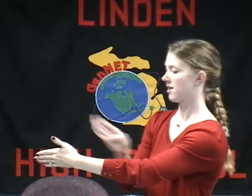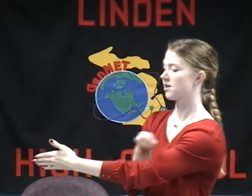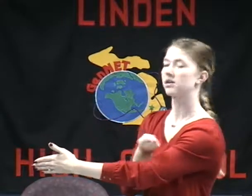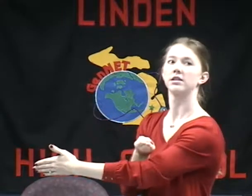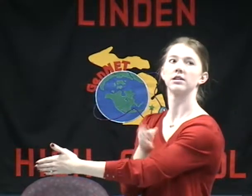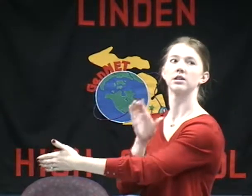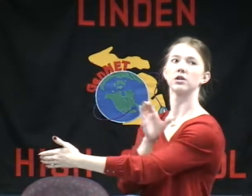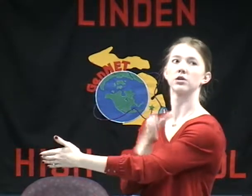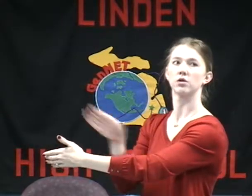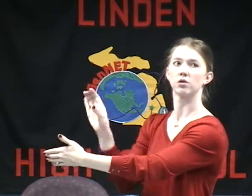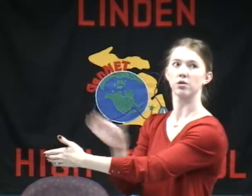Band.